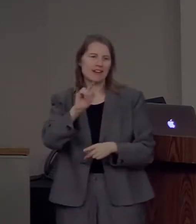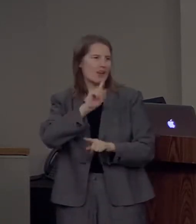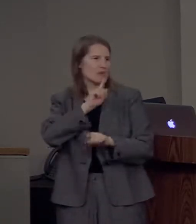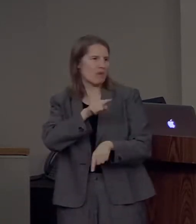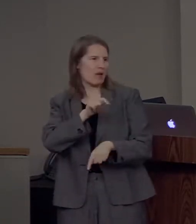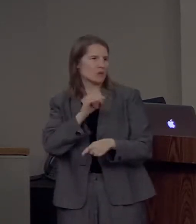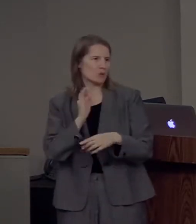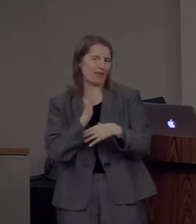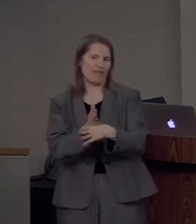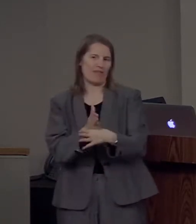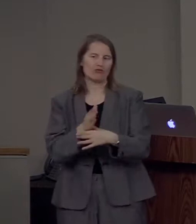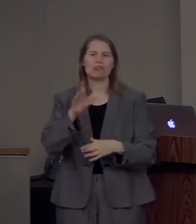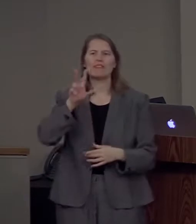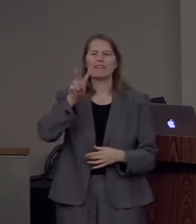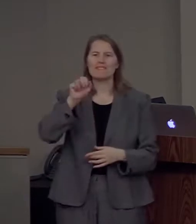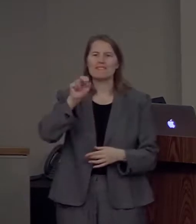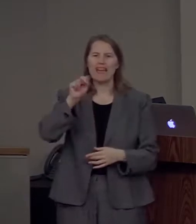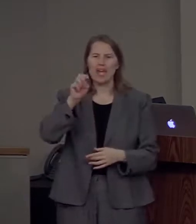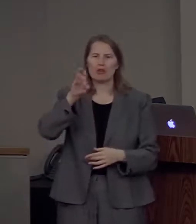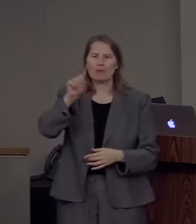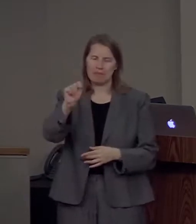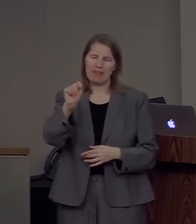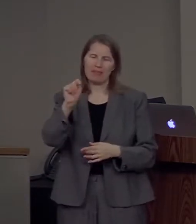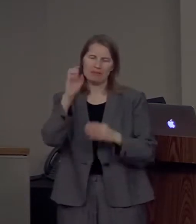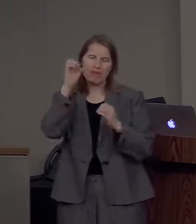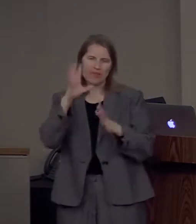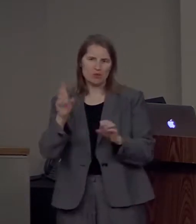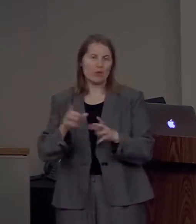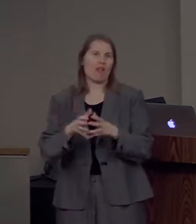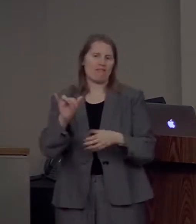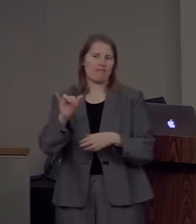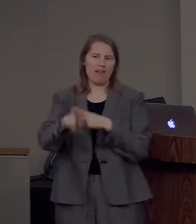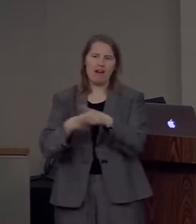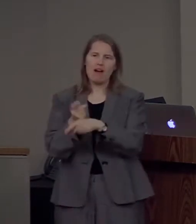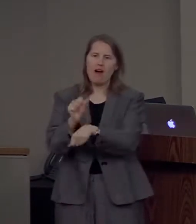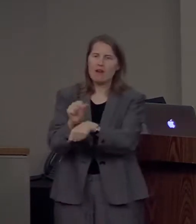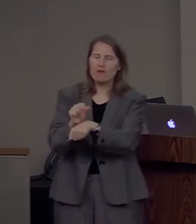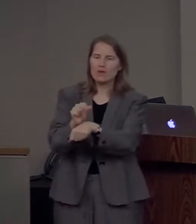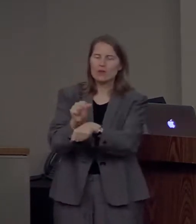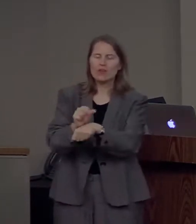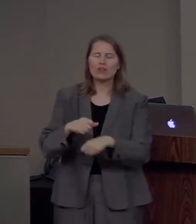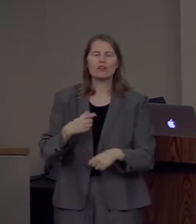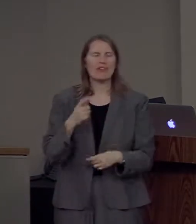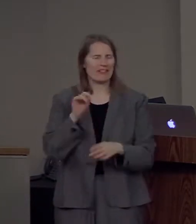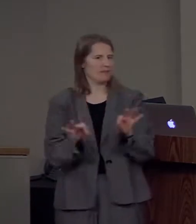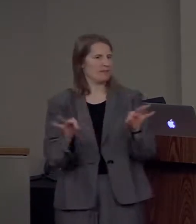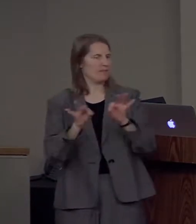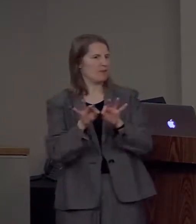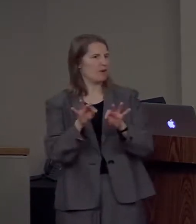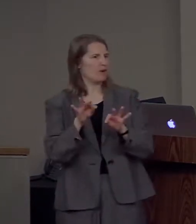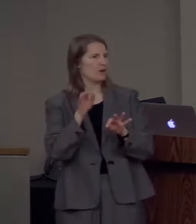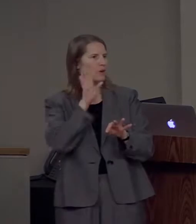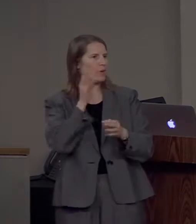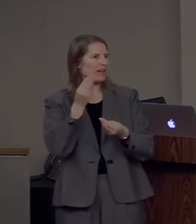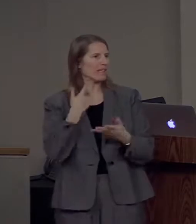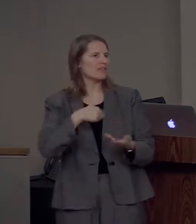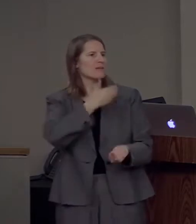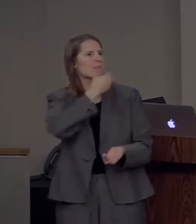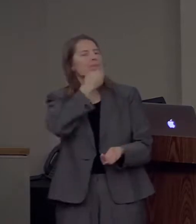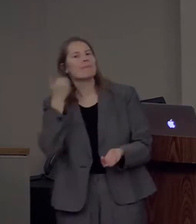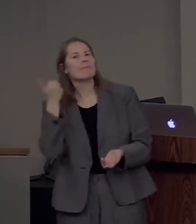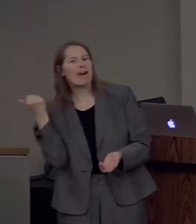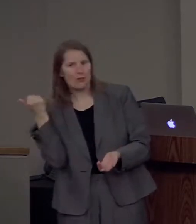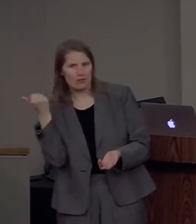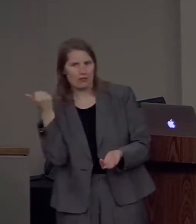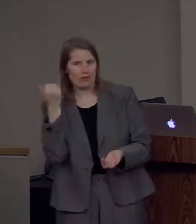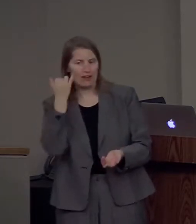at Vanderbilt is doing a lot of that type of work, and I think that's really important because we'll get a better idea,